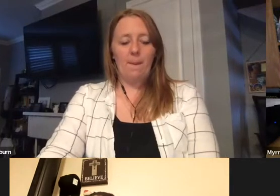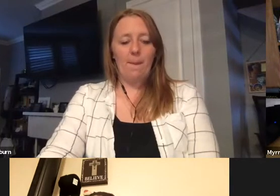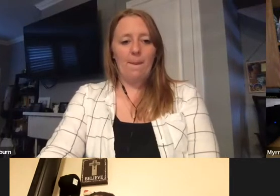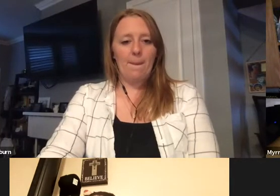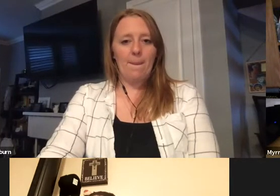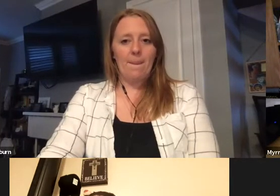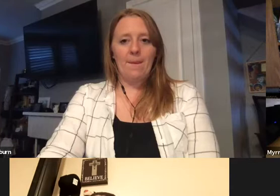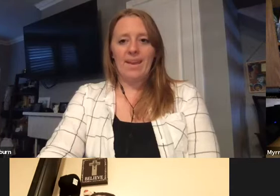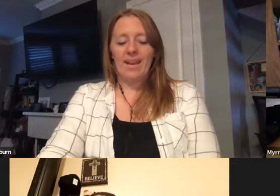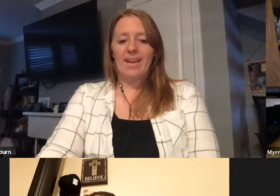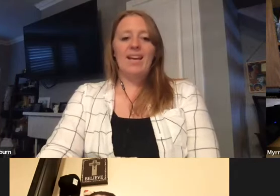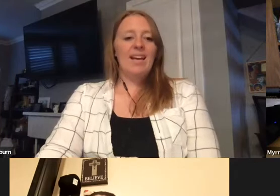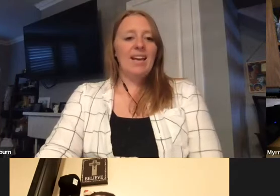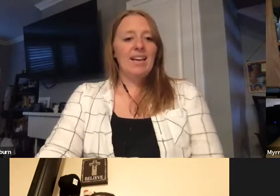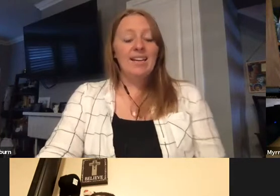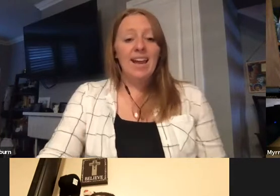boca.